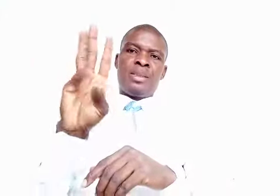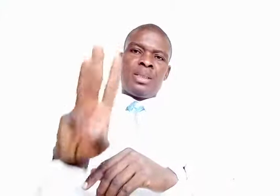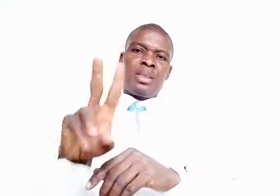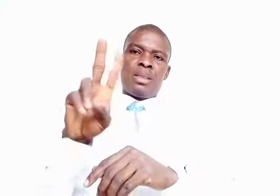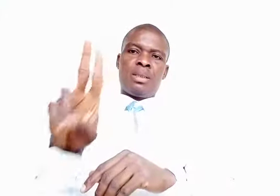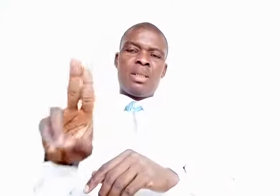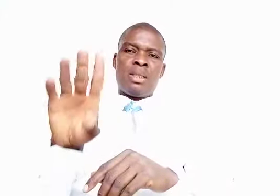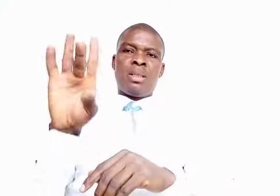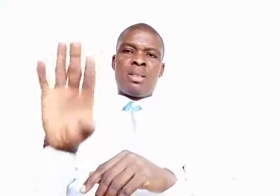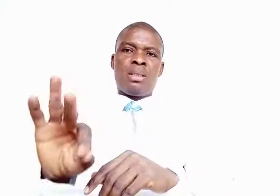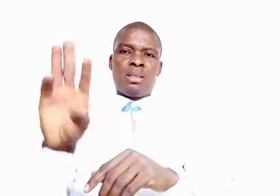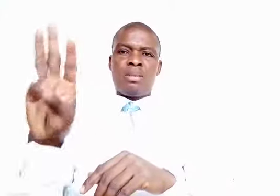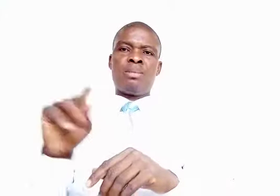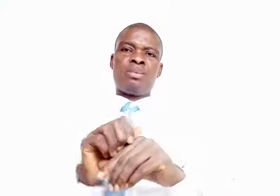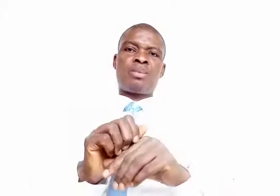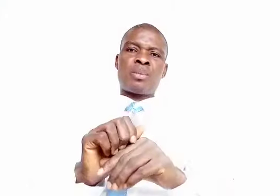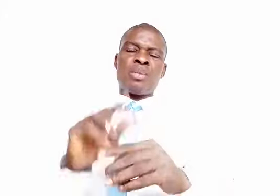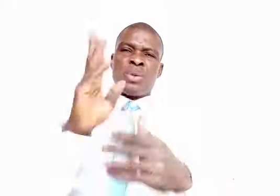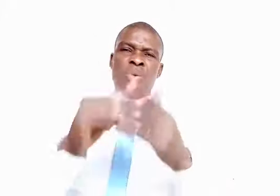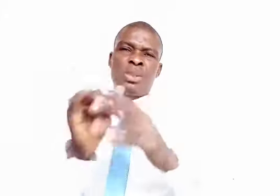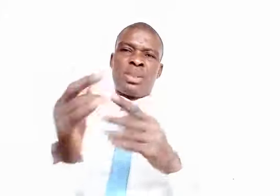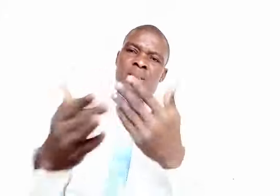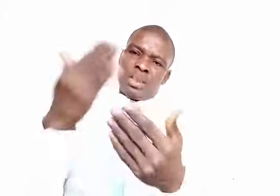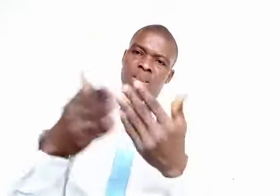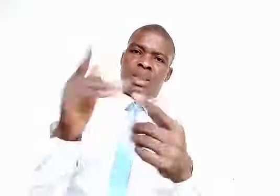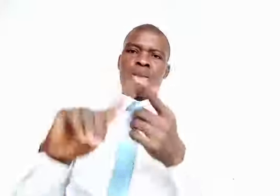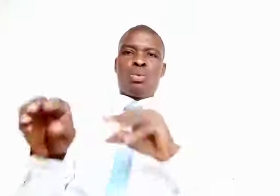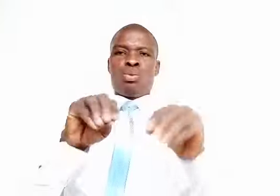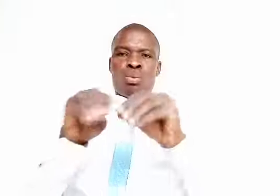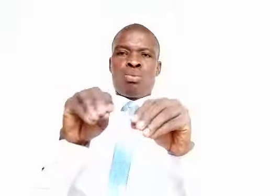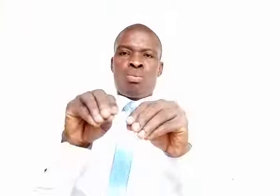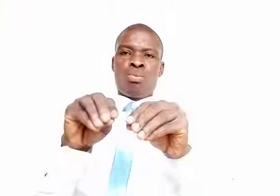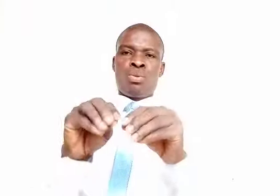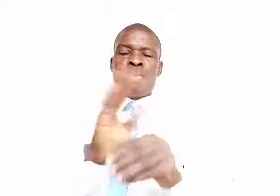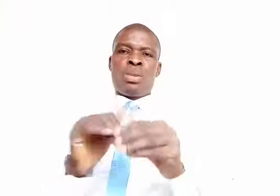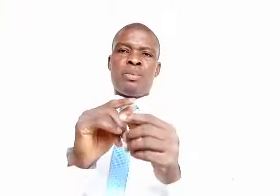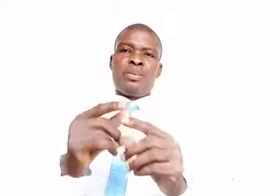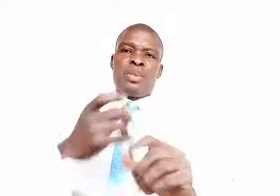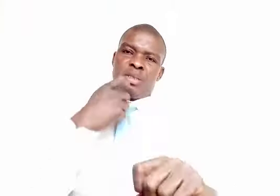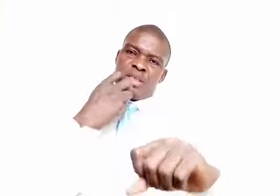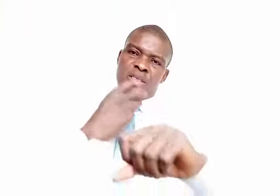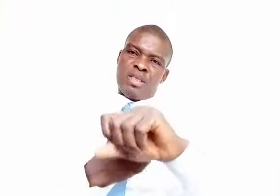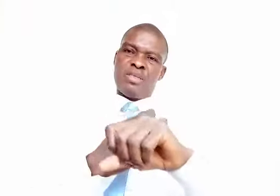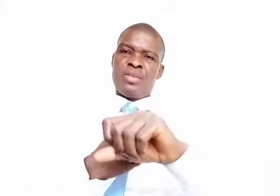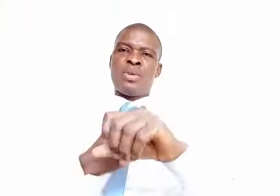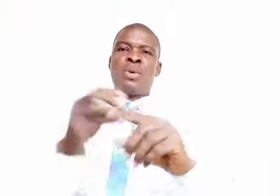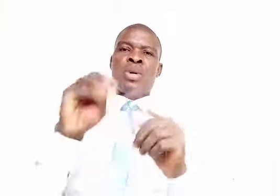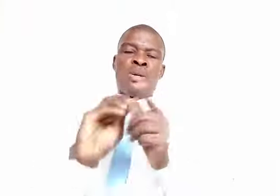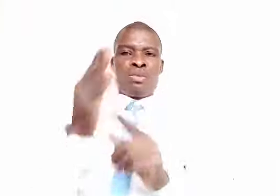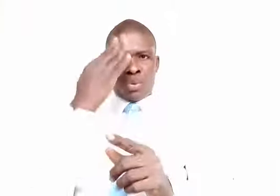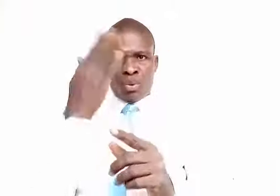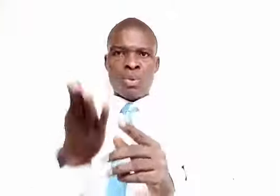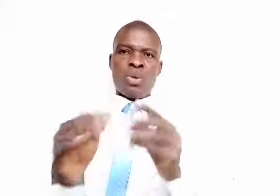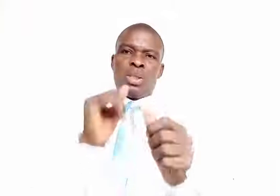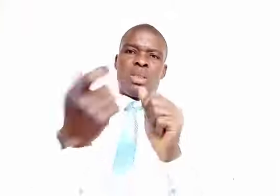3155 6926 out loud. Was it easy to do? It may have been quite difficult. You have to decide, is the number bigger than million